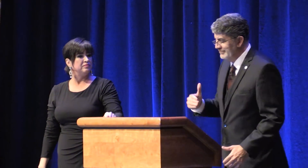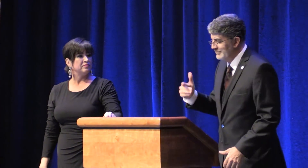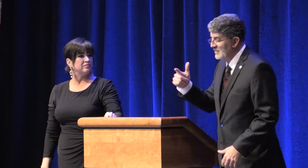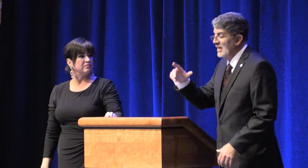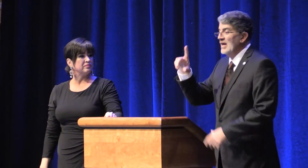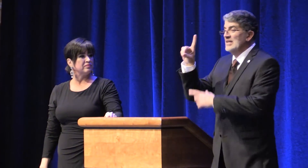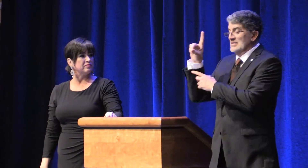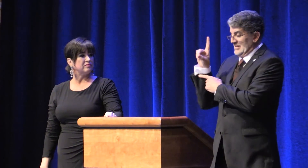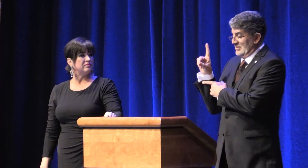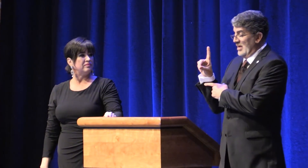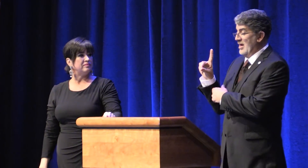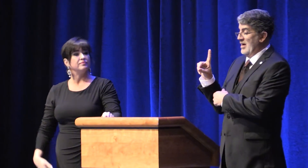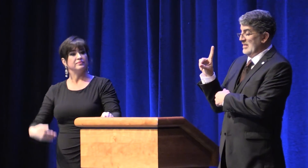of TDI?